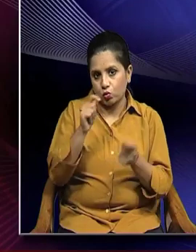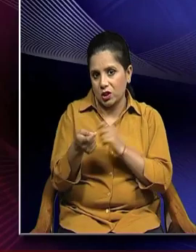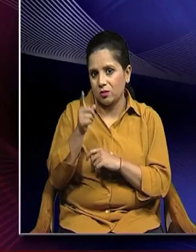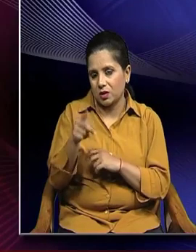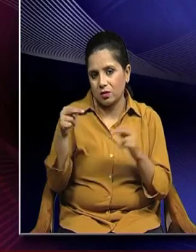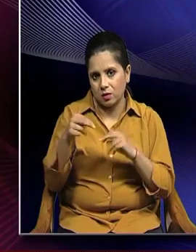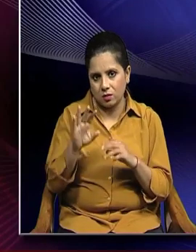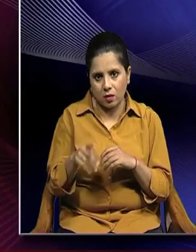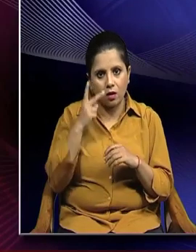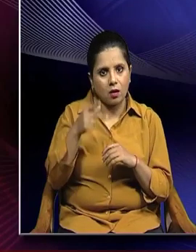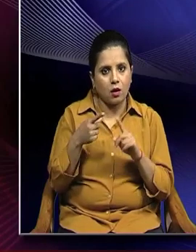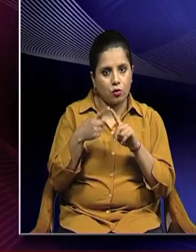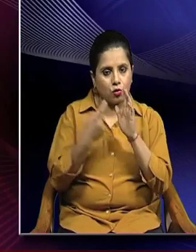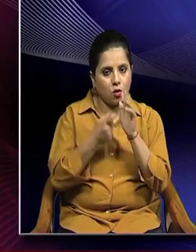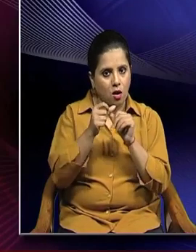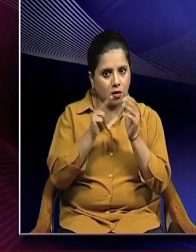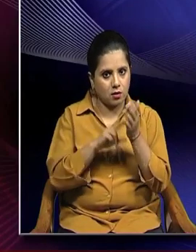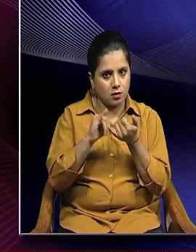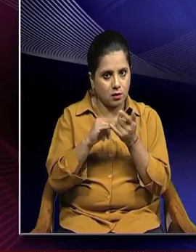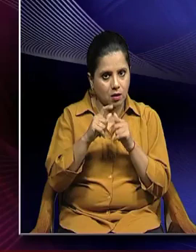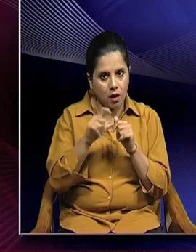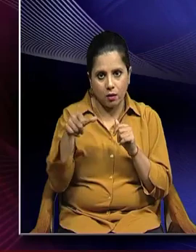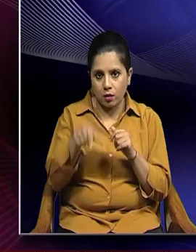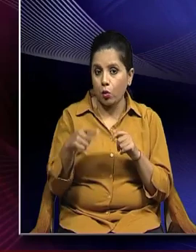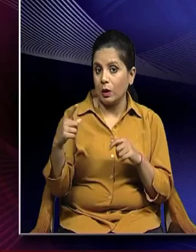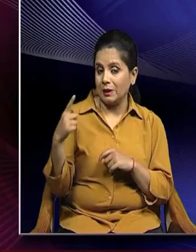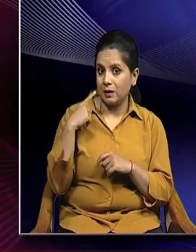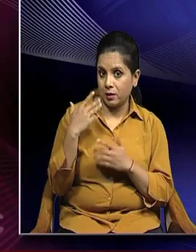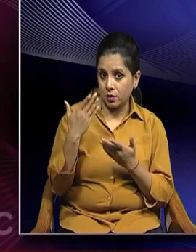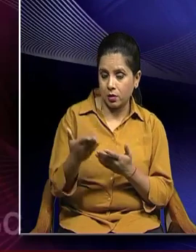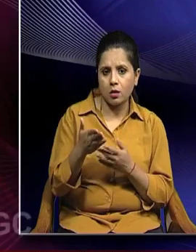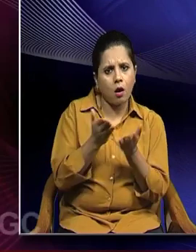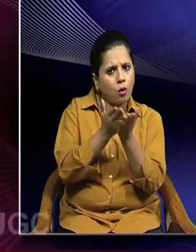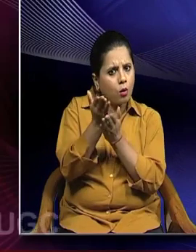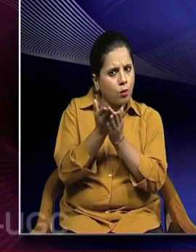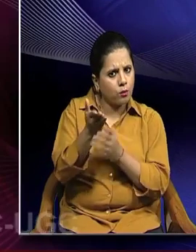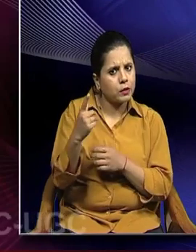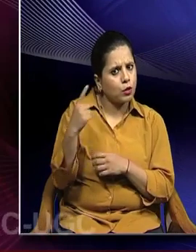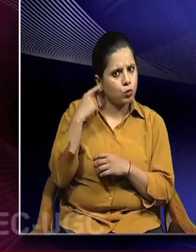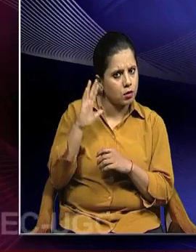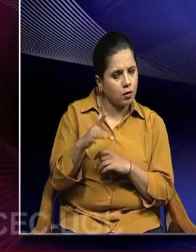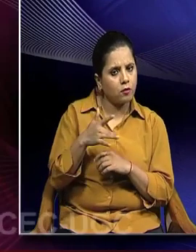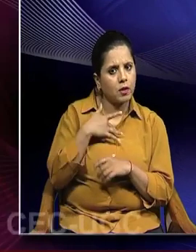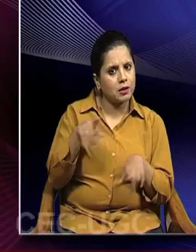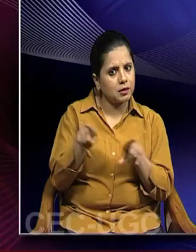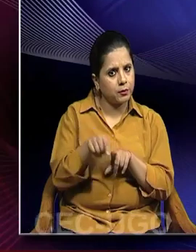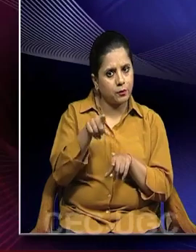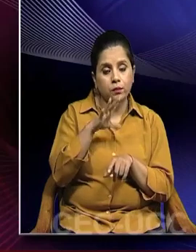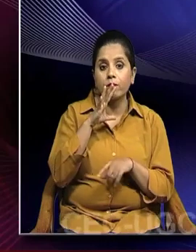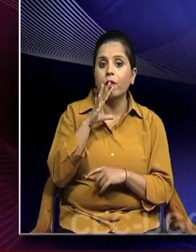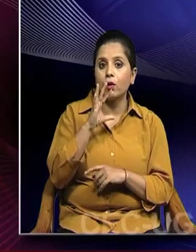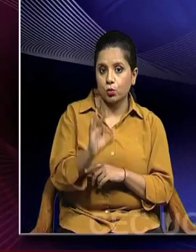and transcendental approaches. So it is a leadership type, it is the type of leadership which will